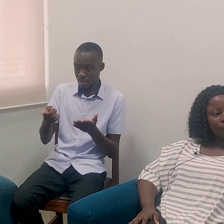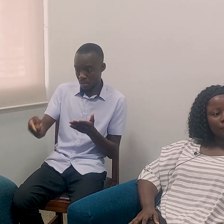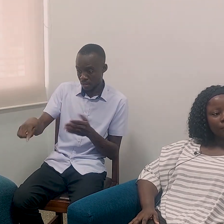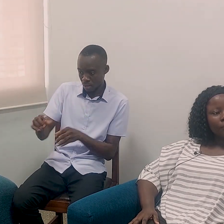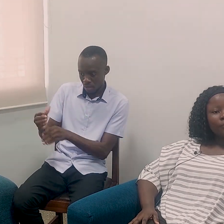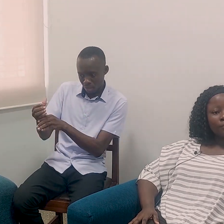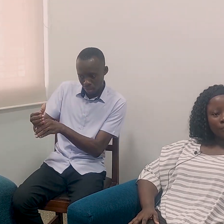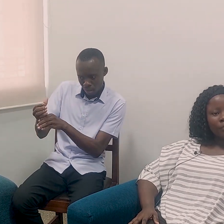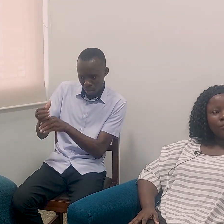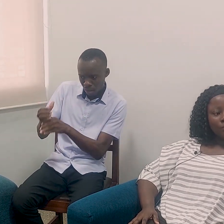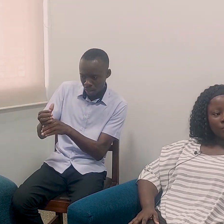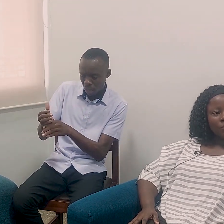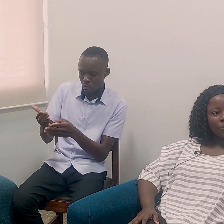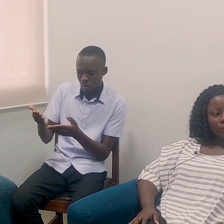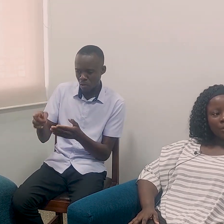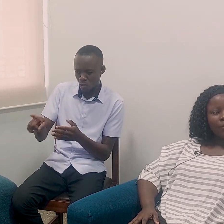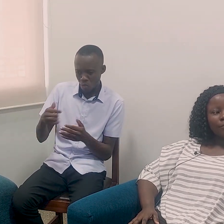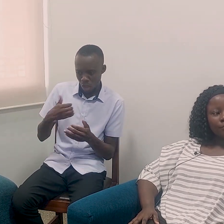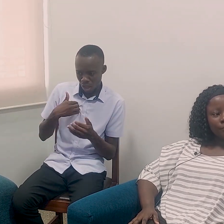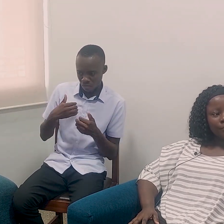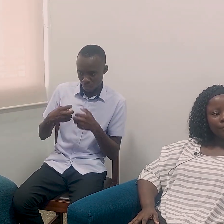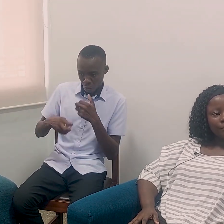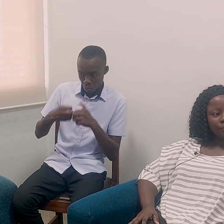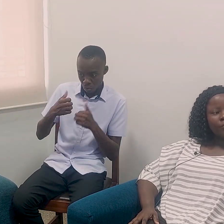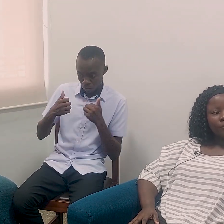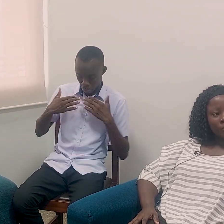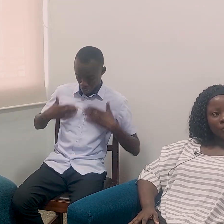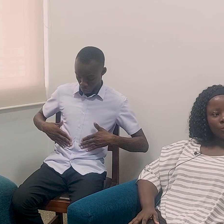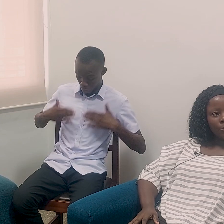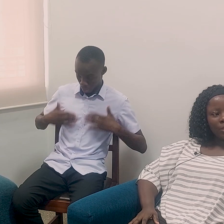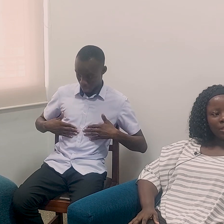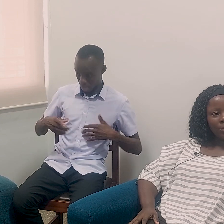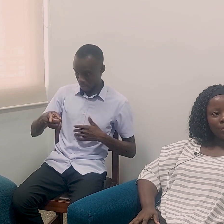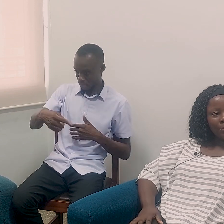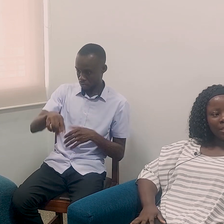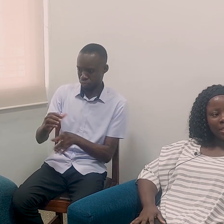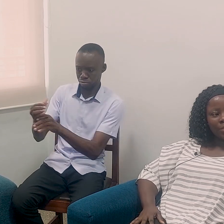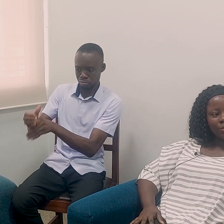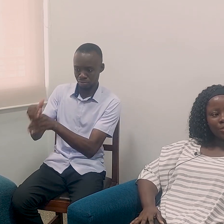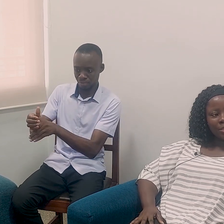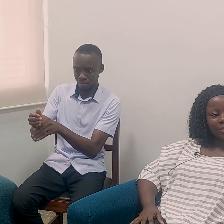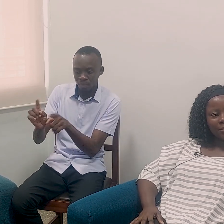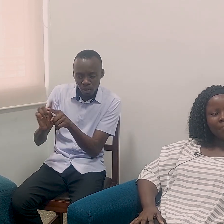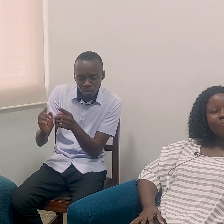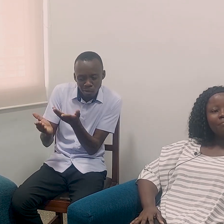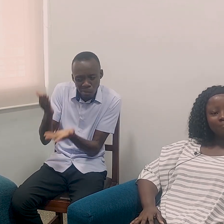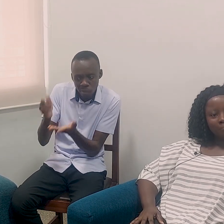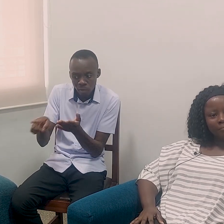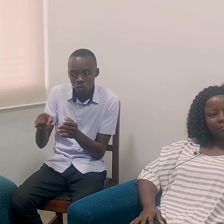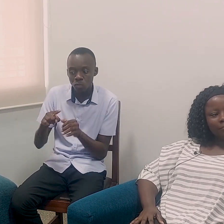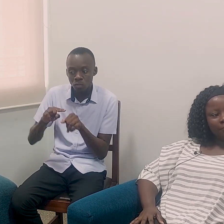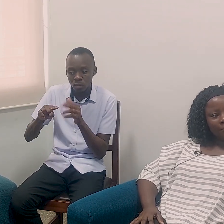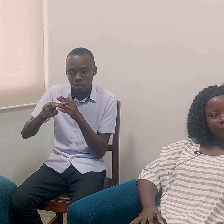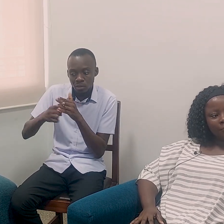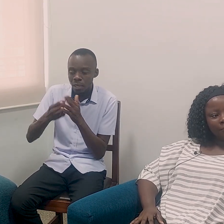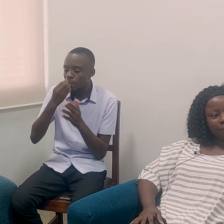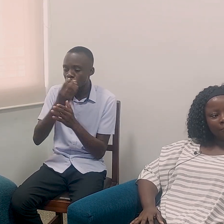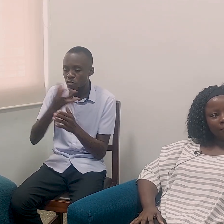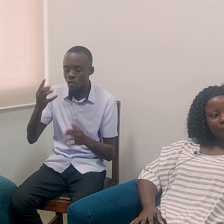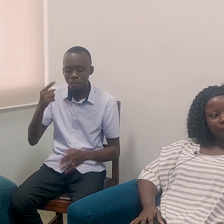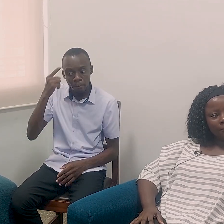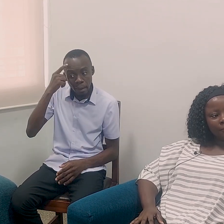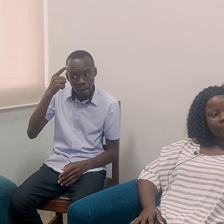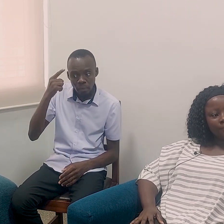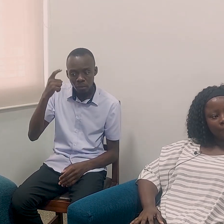to the mental side of things, then you seem to be lacking a bit. Because if We think you're making excuses. right, because if you are predisposed to,